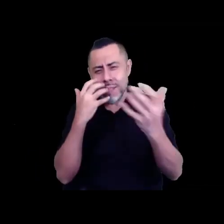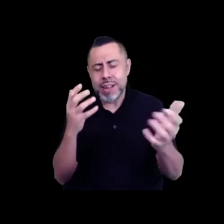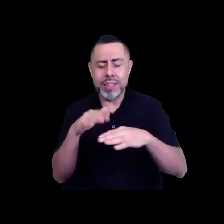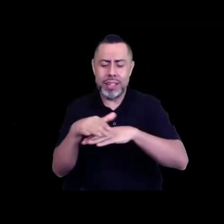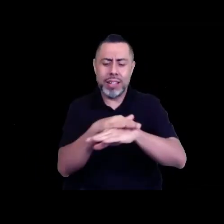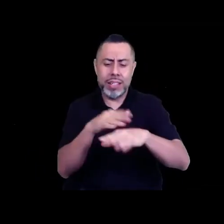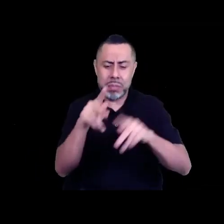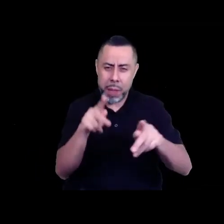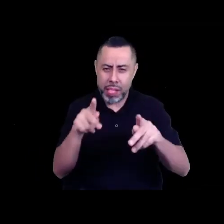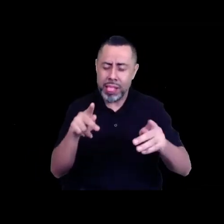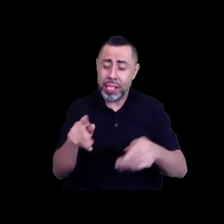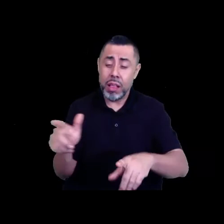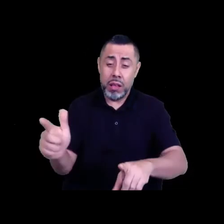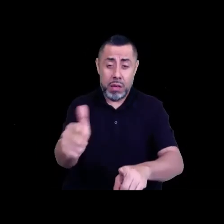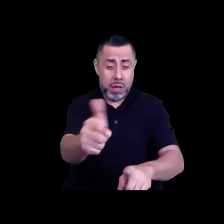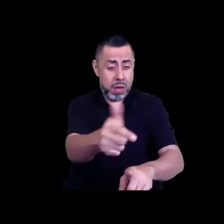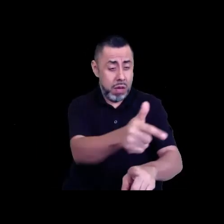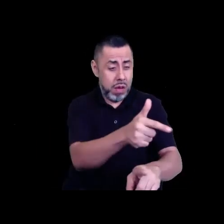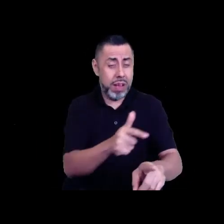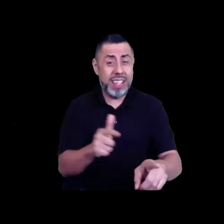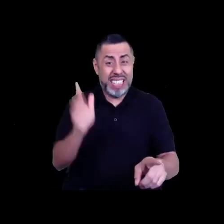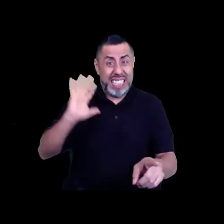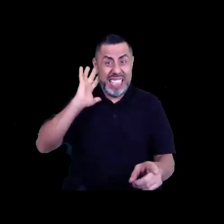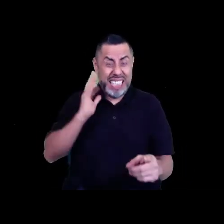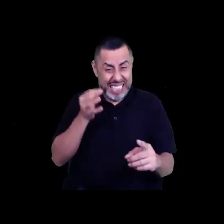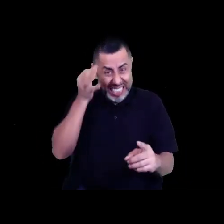relaxed. And after we were all done,